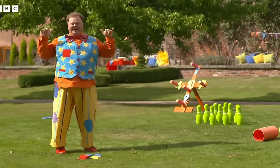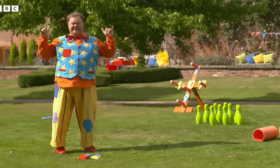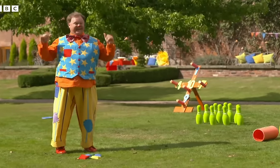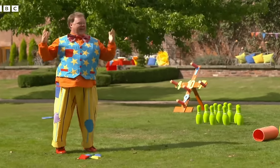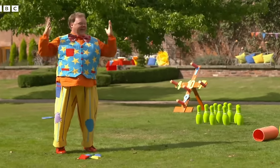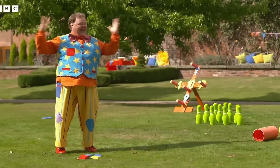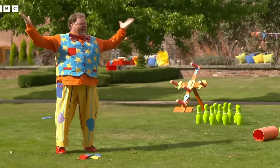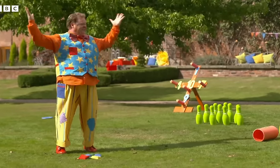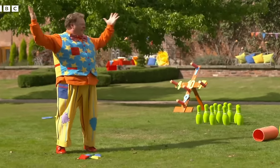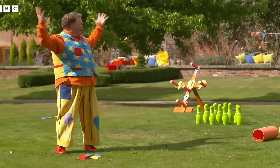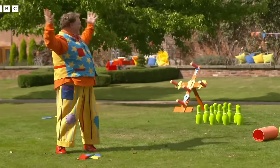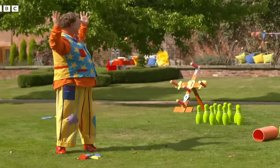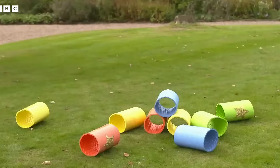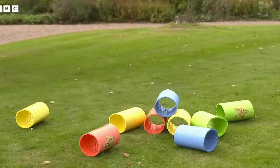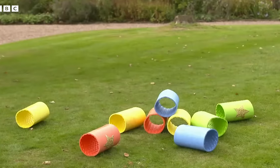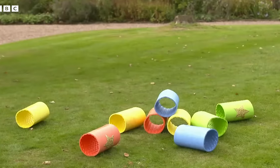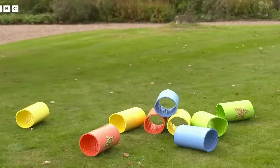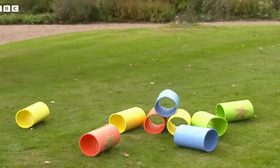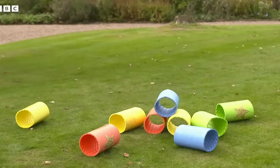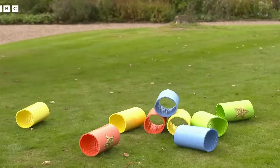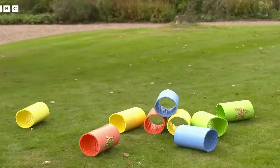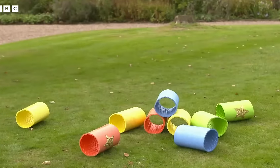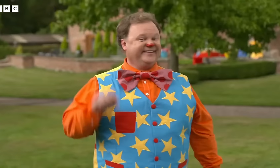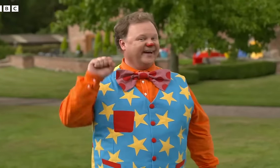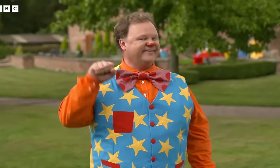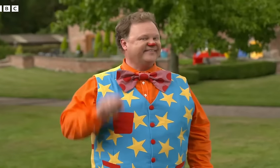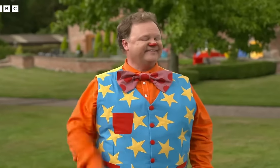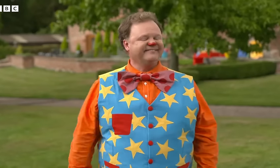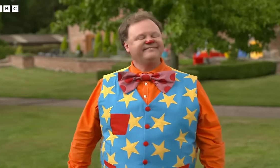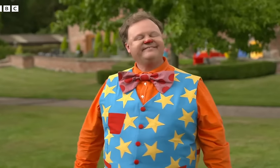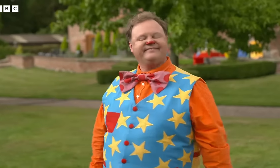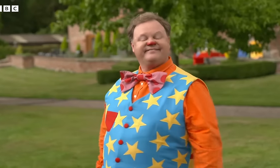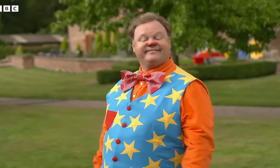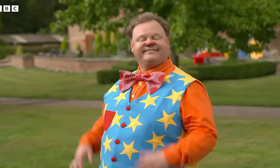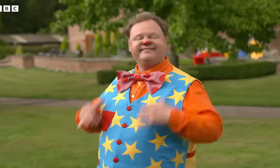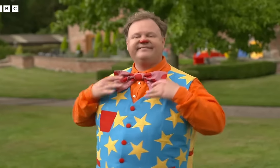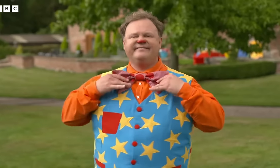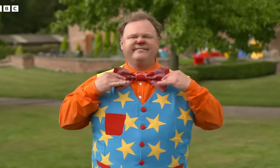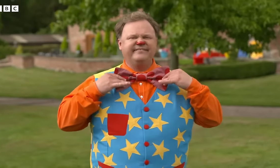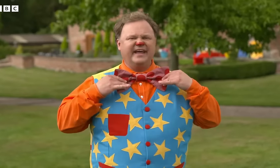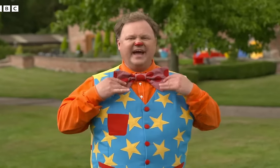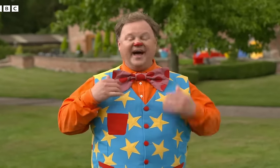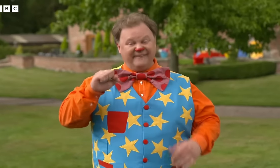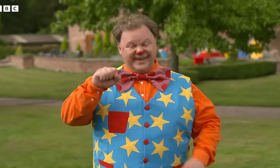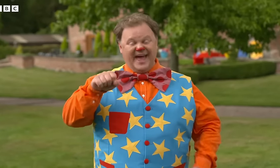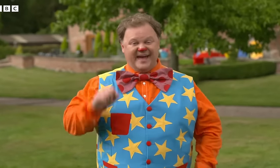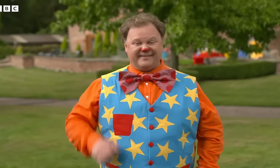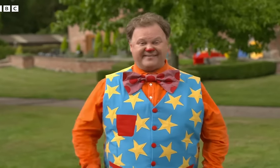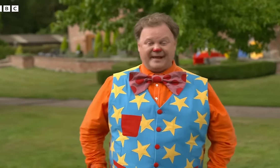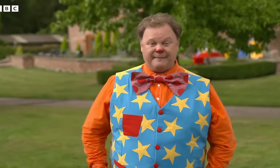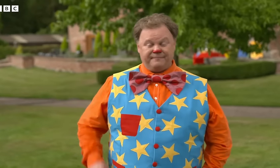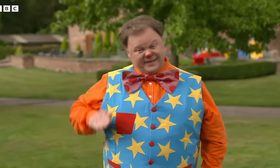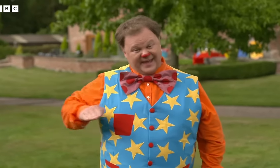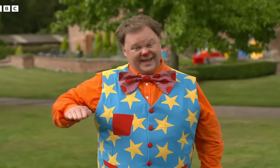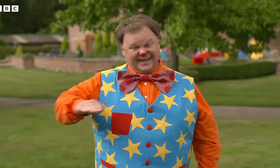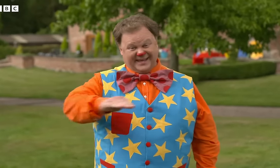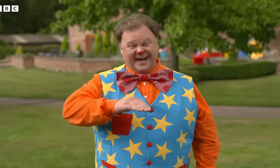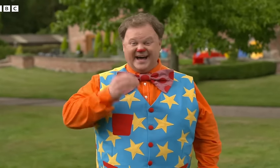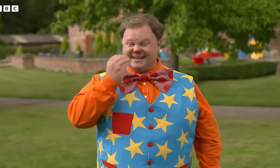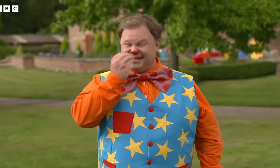party ever. Mr. Tumble? Yes? Can you show us the sign for garden? Oh, yes.